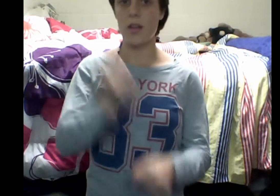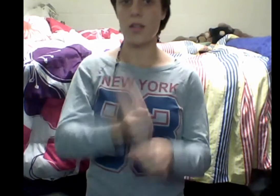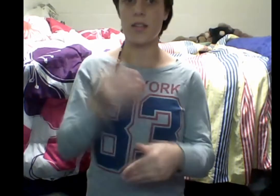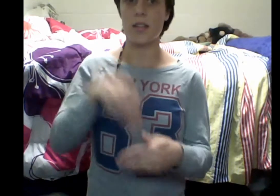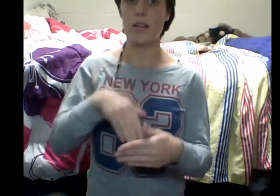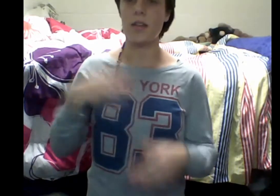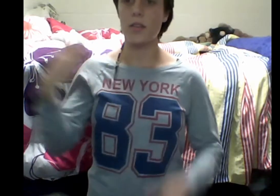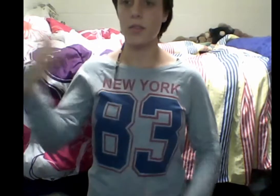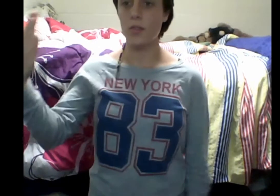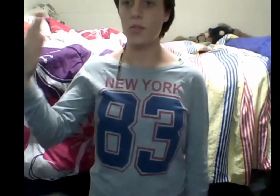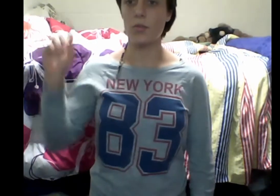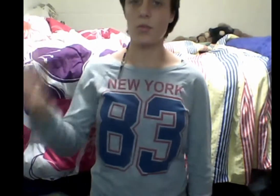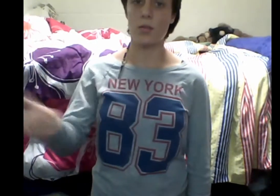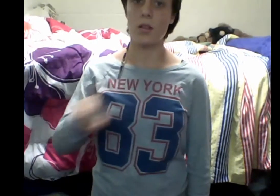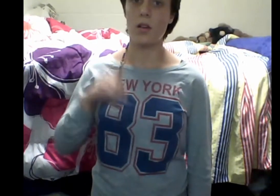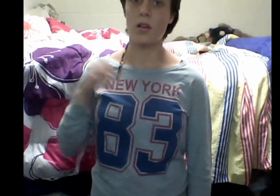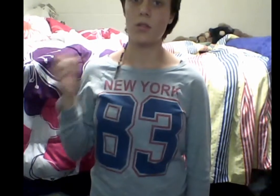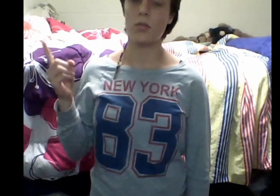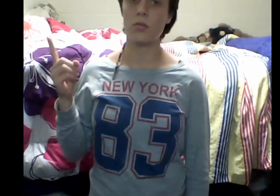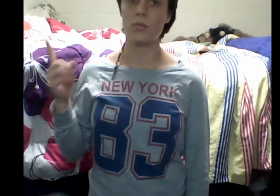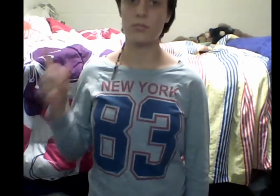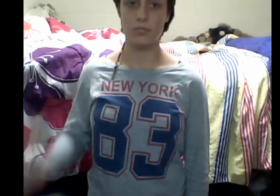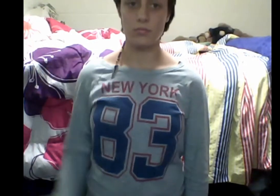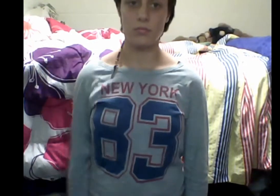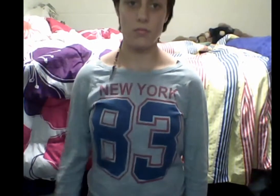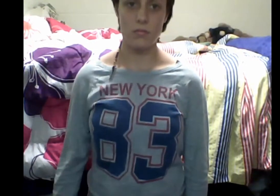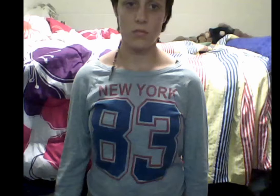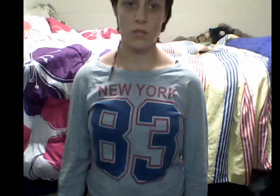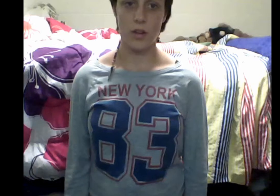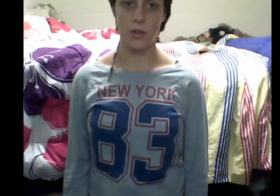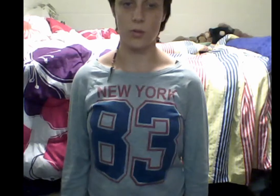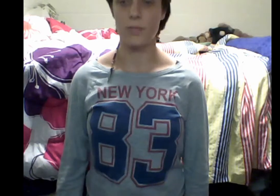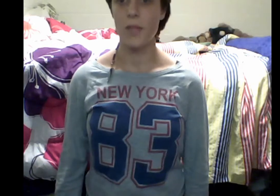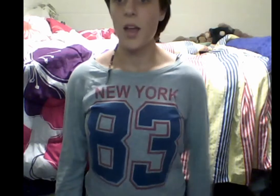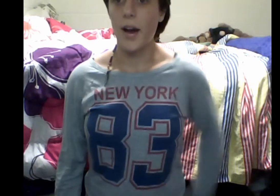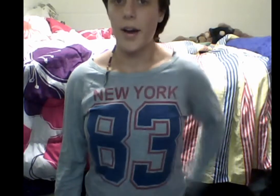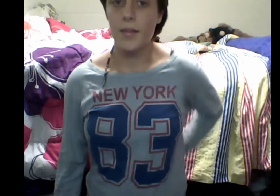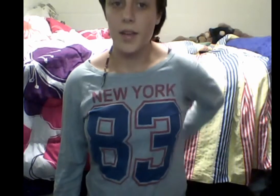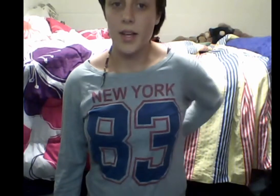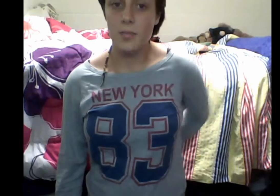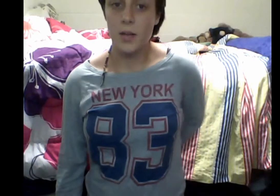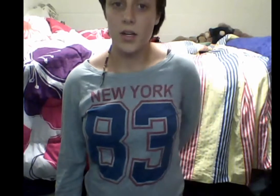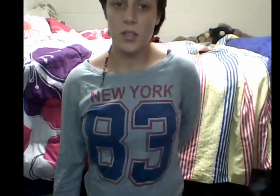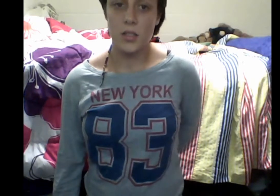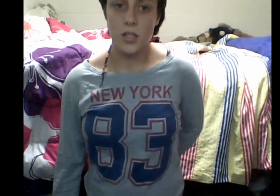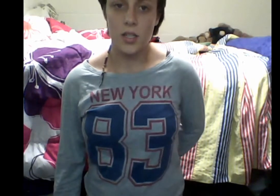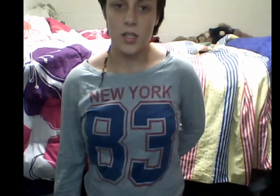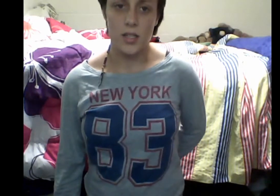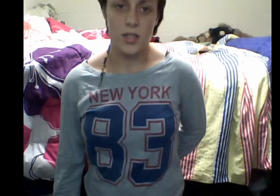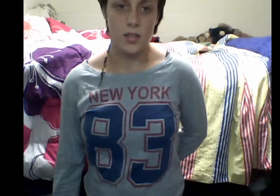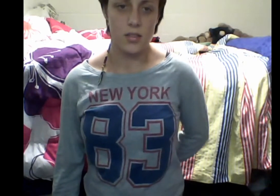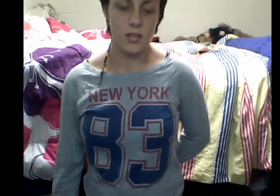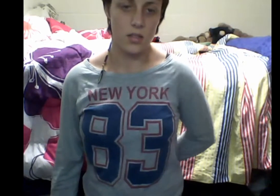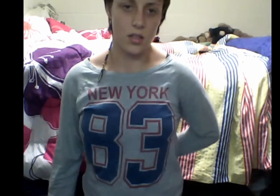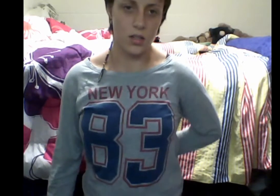trust in you alone. Alright, cool. The next part is